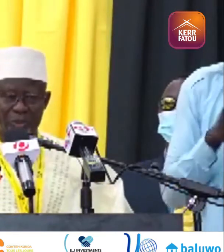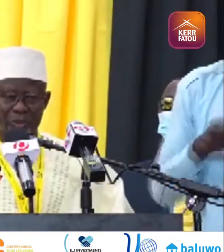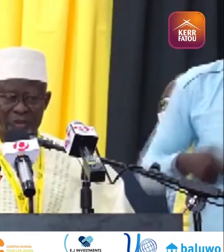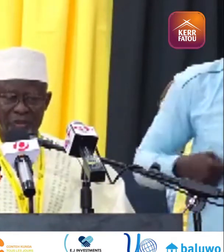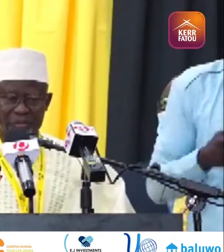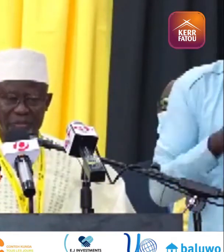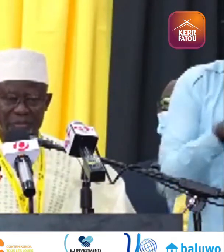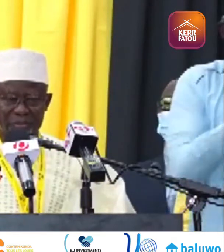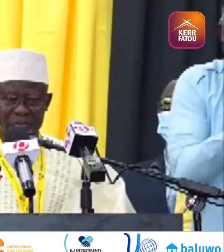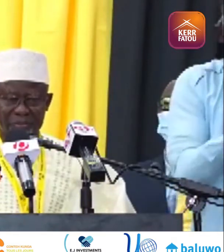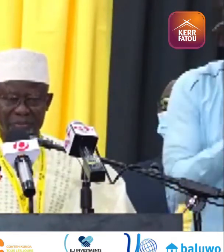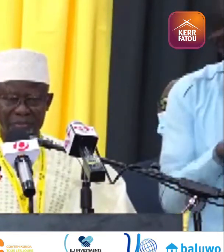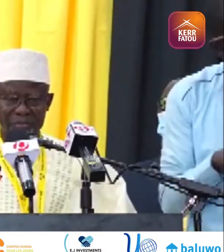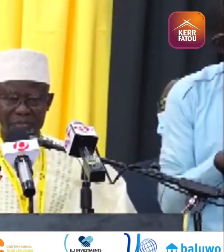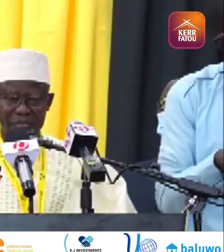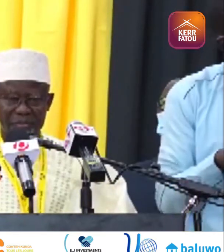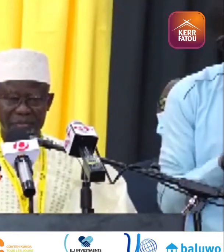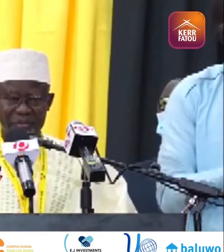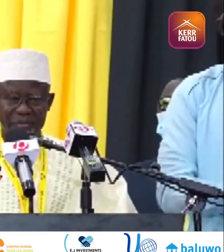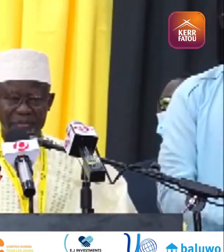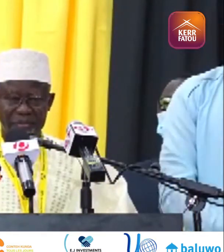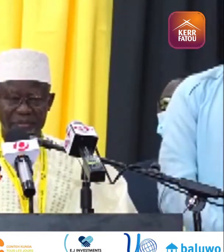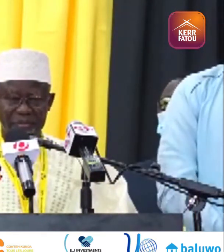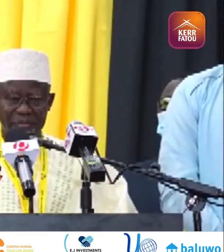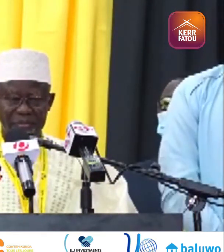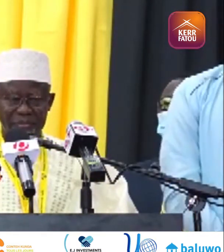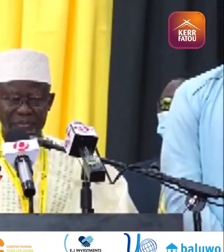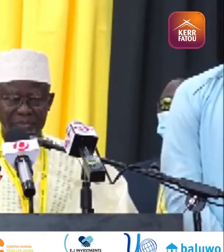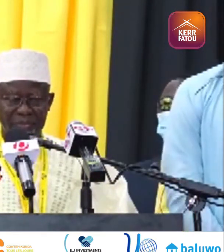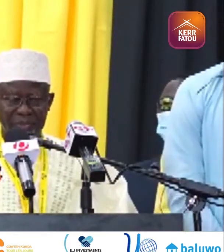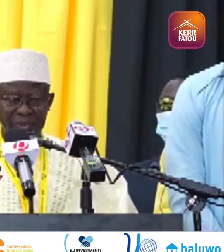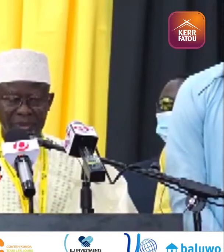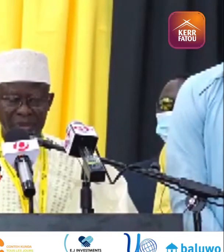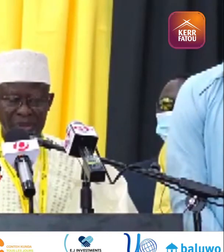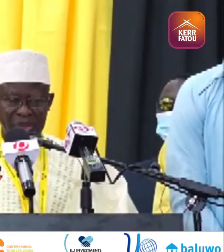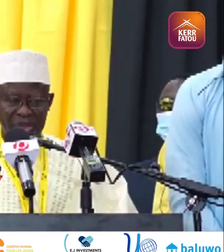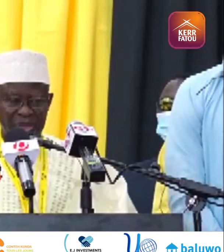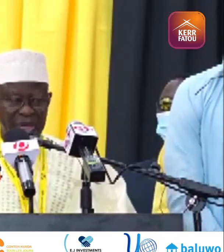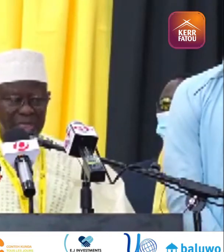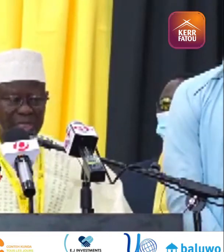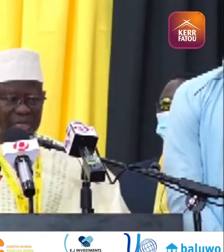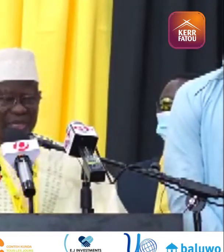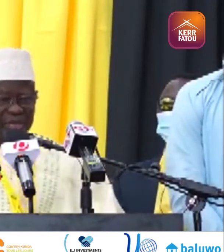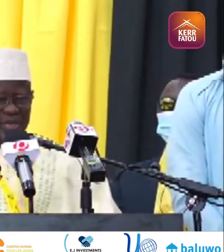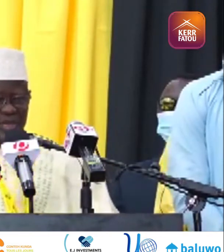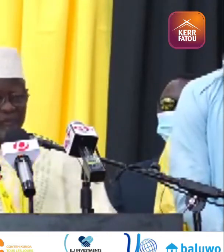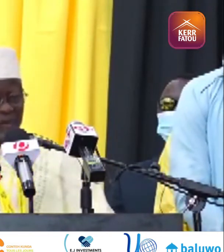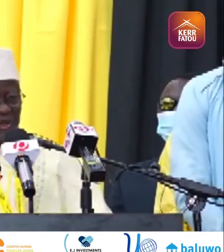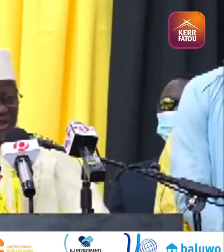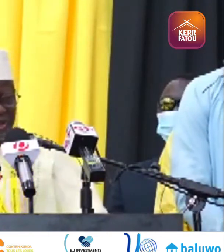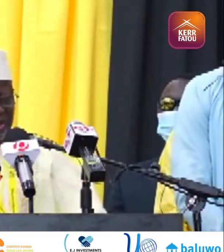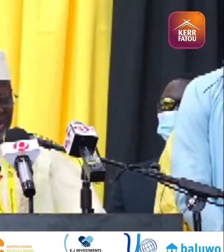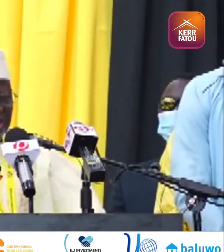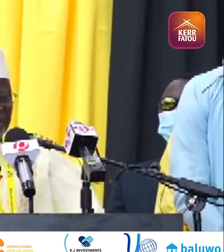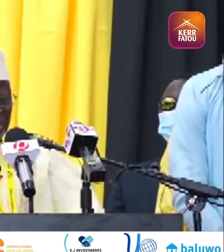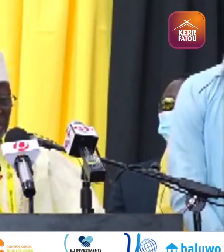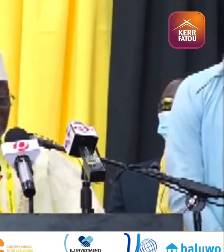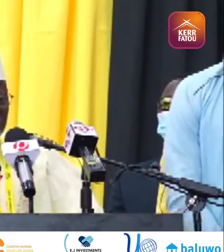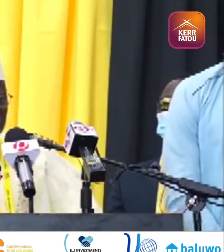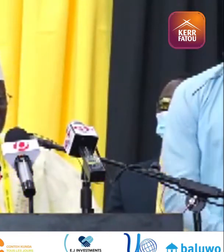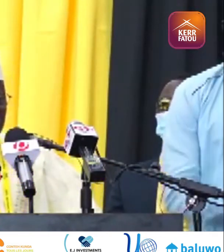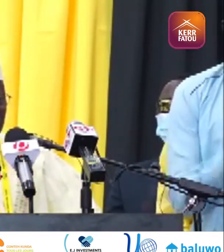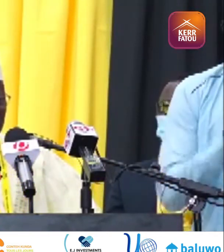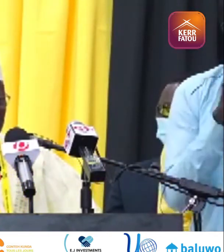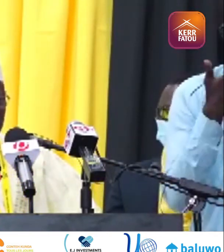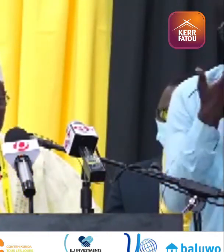people. And Of course, even